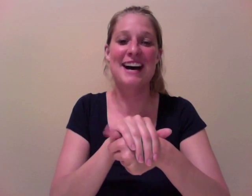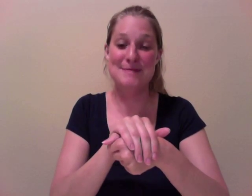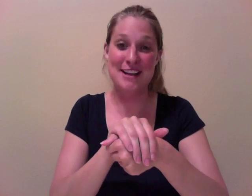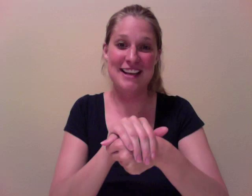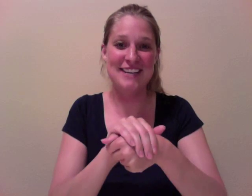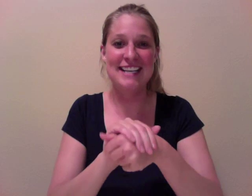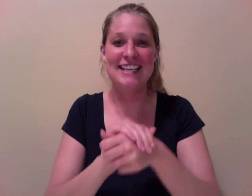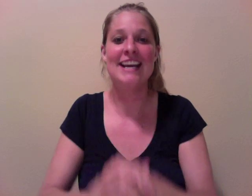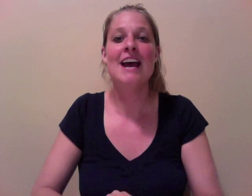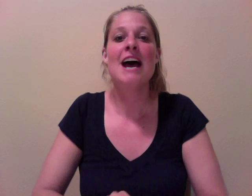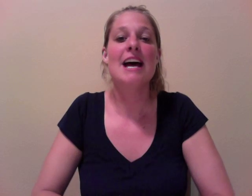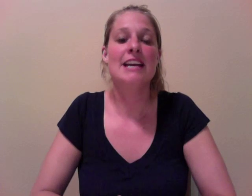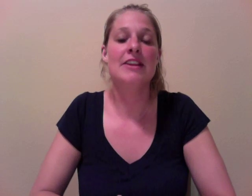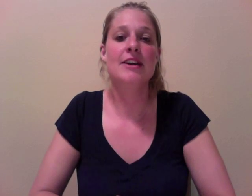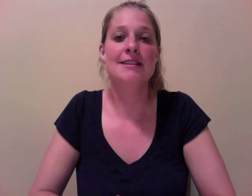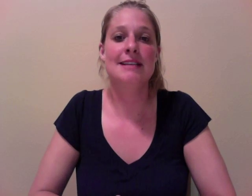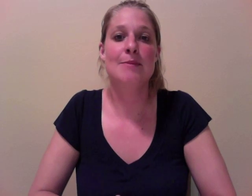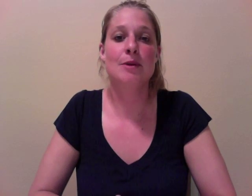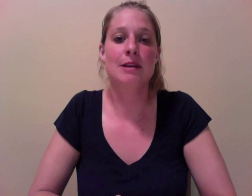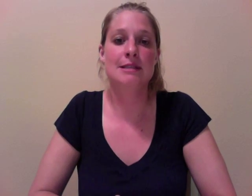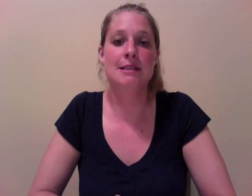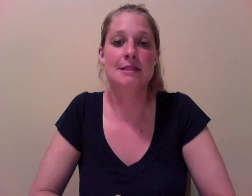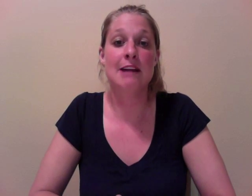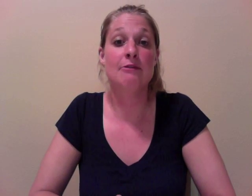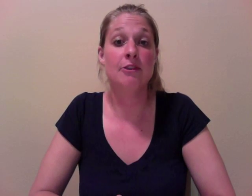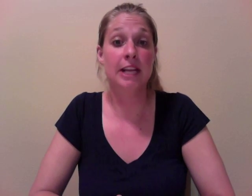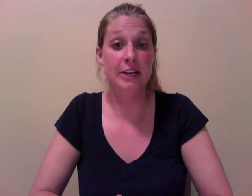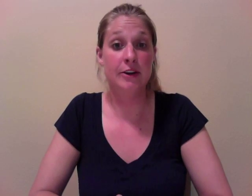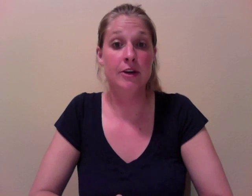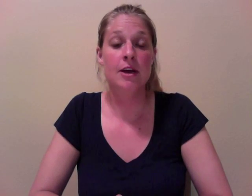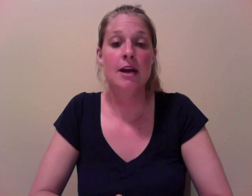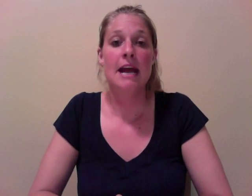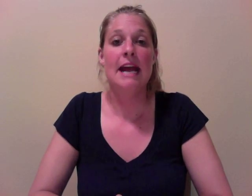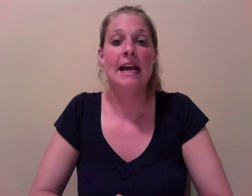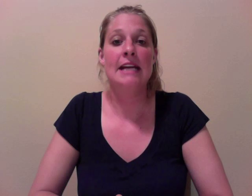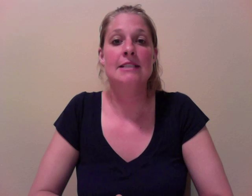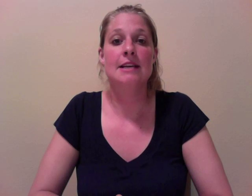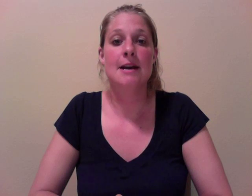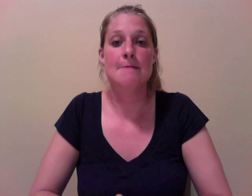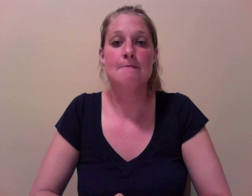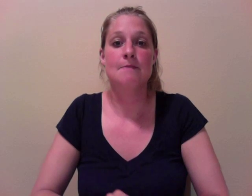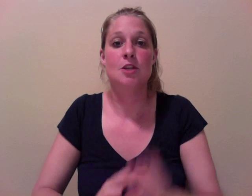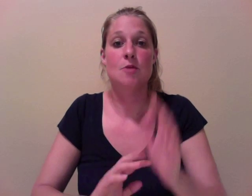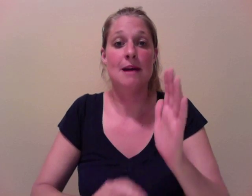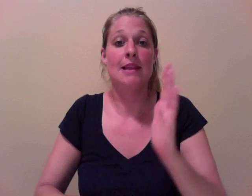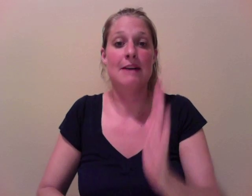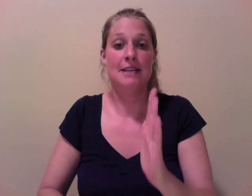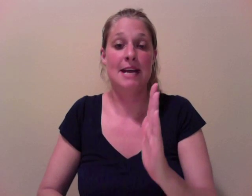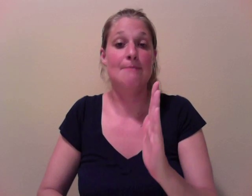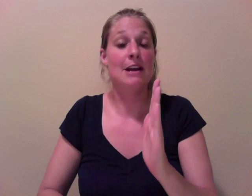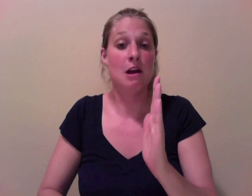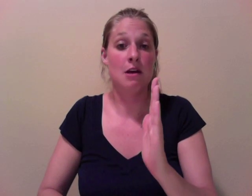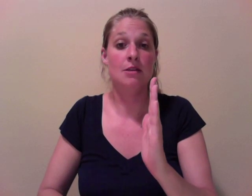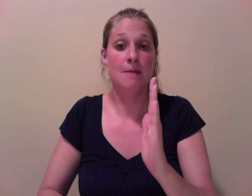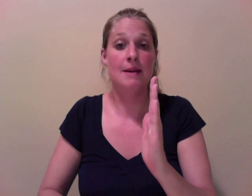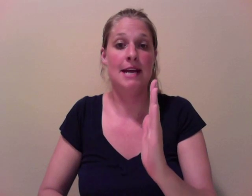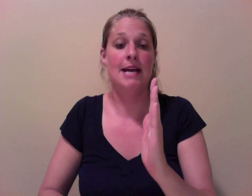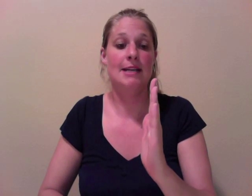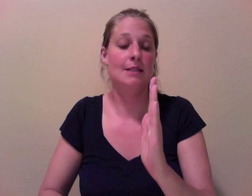not left-handed. Another example is the sign for later. And so my left hand, my non-dominant hand, is the one